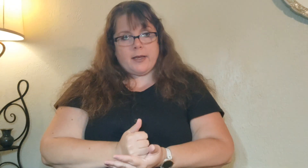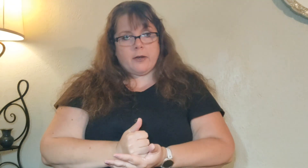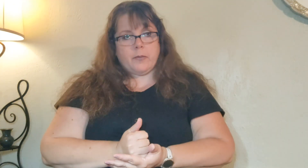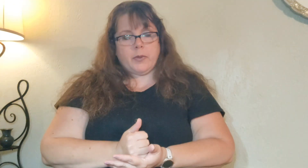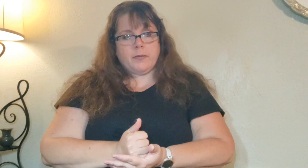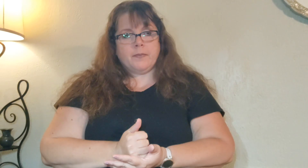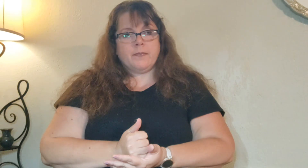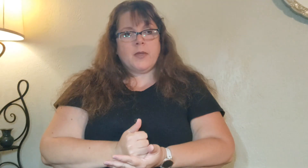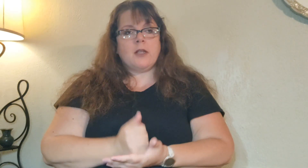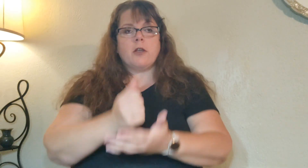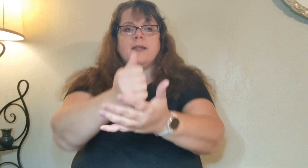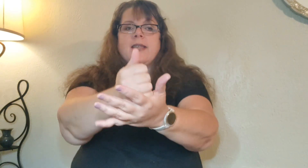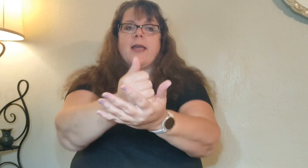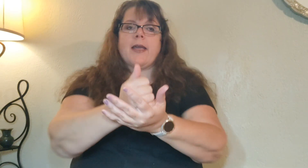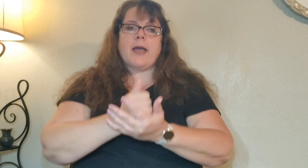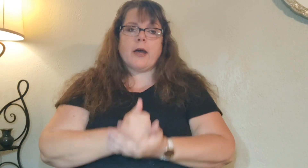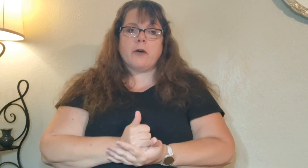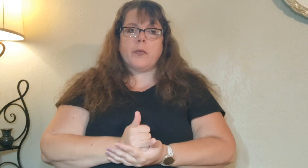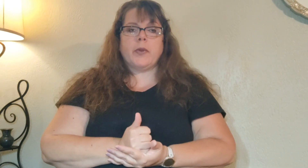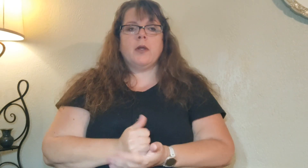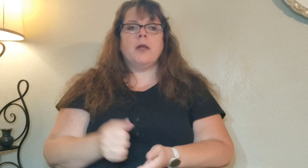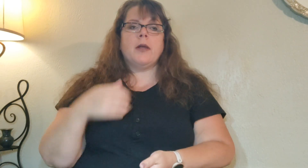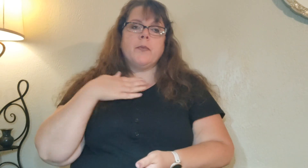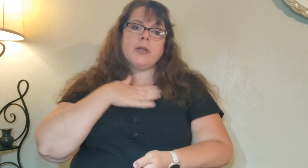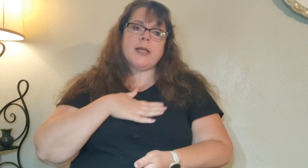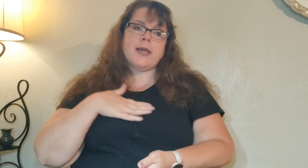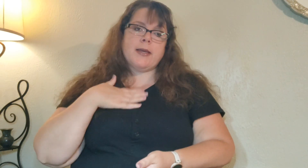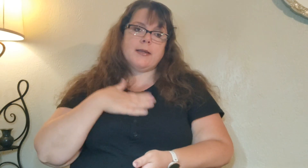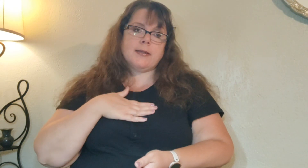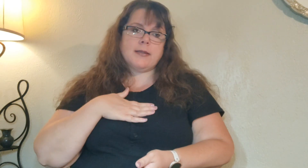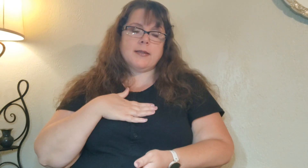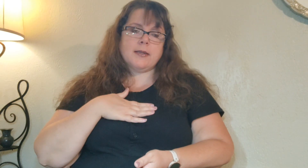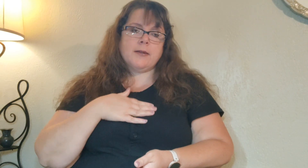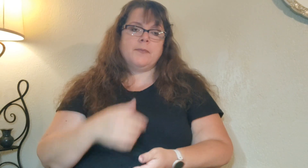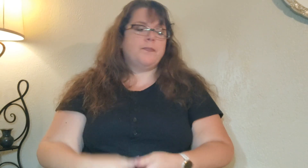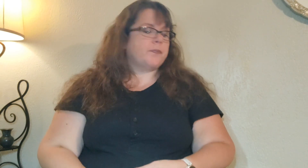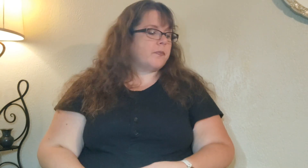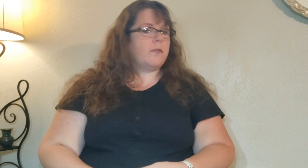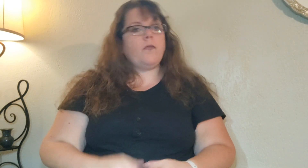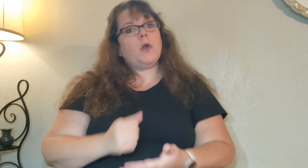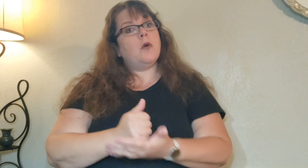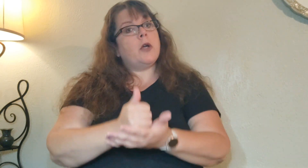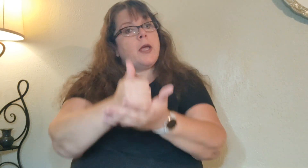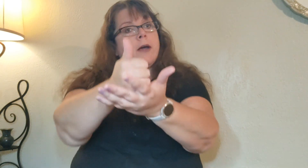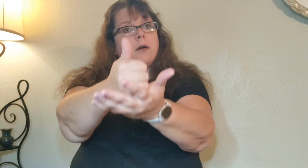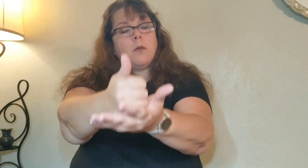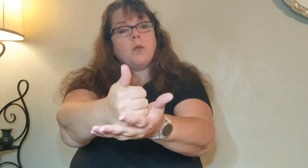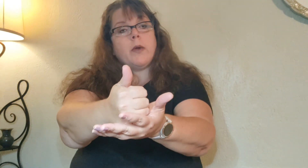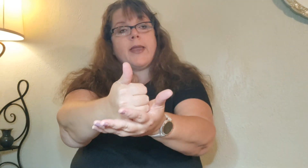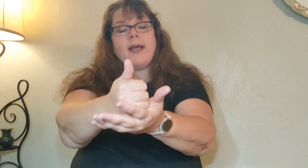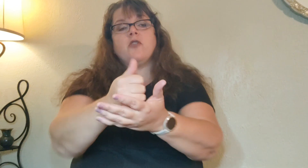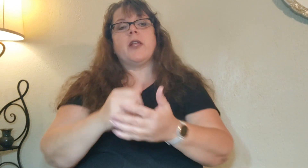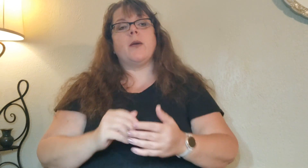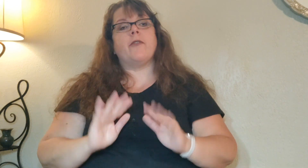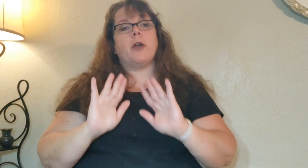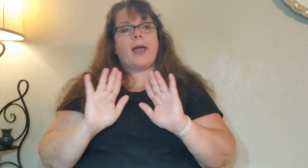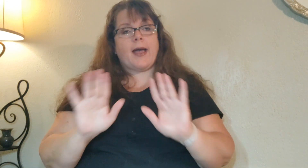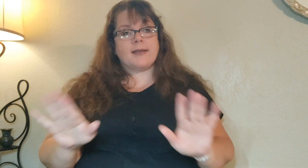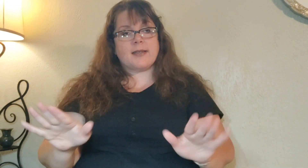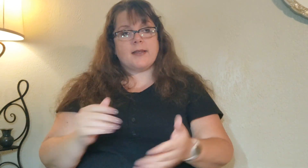help. You can say, help, please, or help. And actually, if you're asking